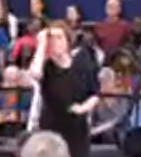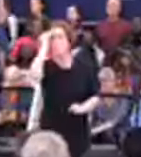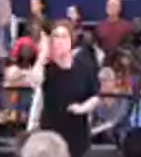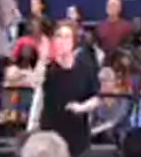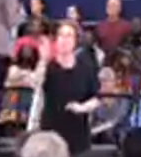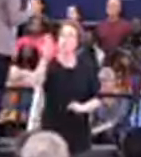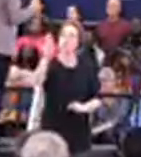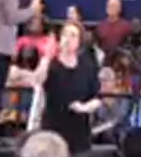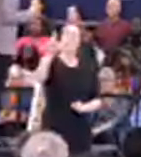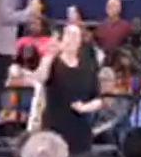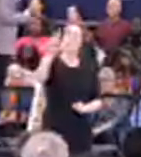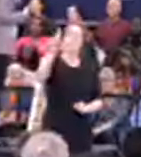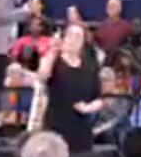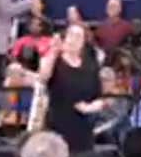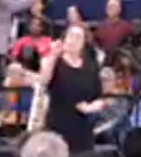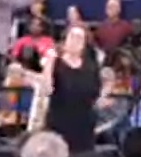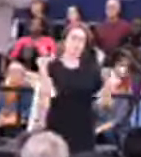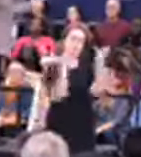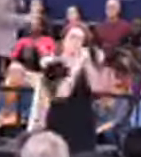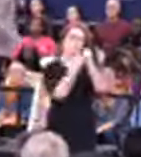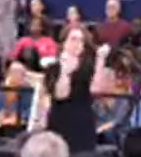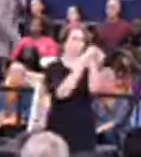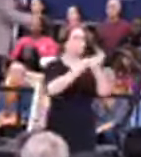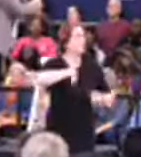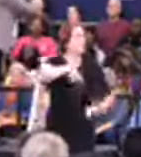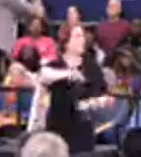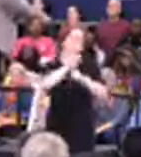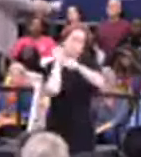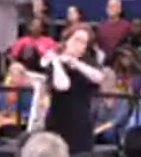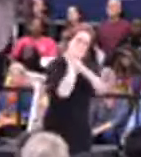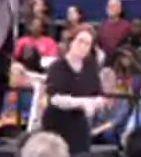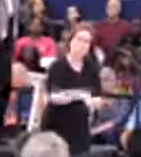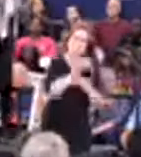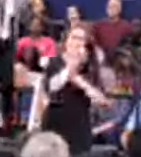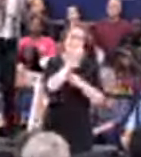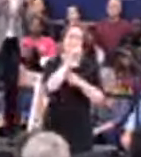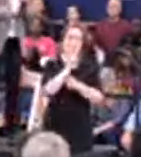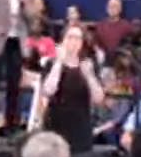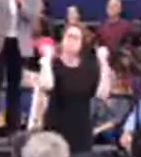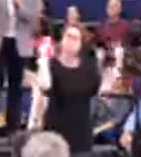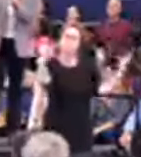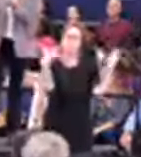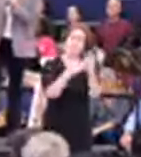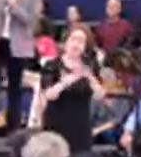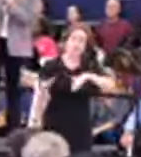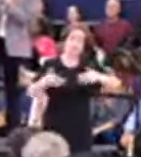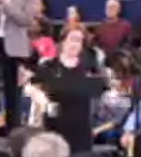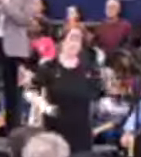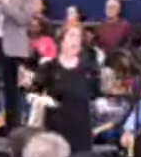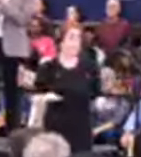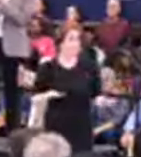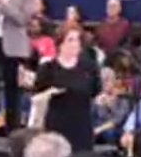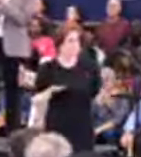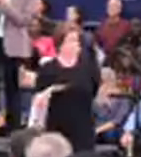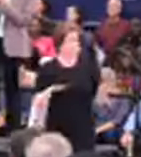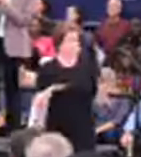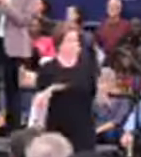Kurds stood with us to defeat ISIS and died by the thousands.